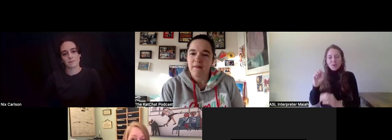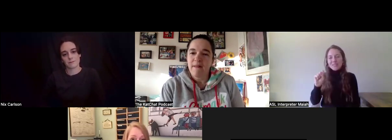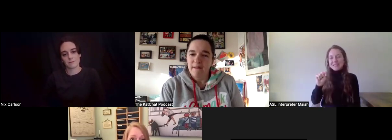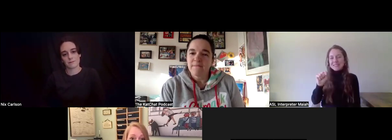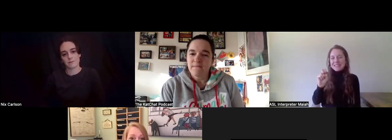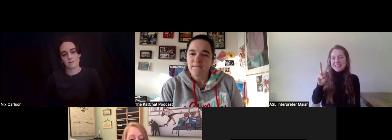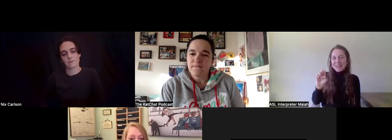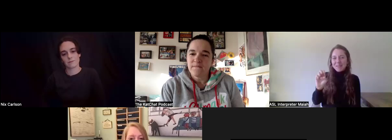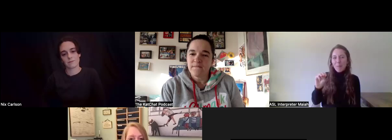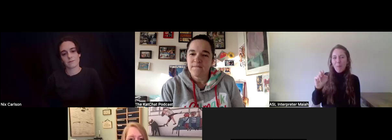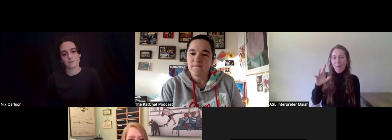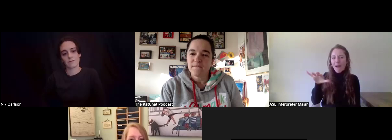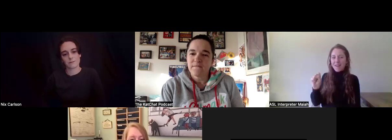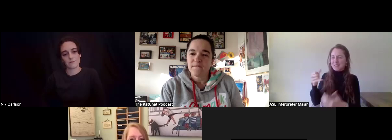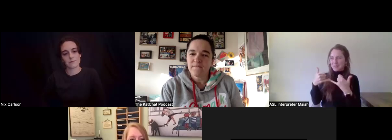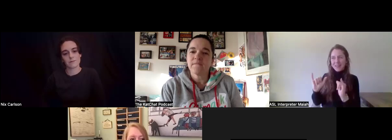touch with. I love him. But